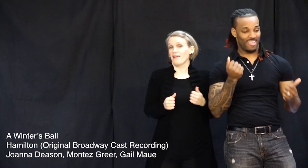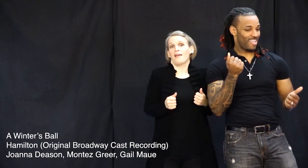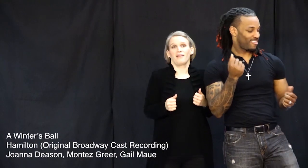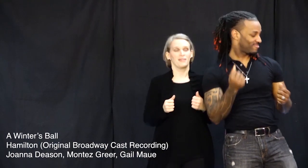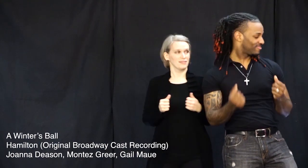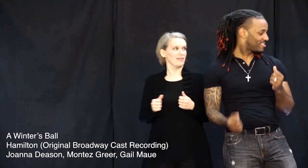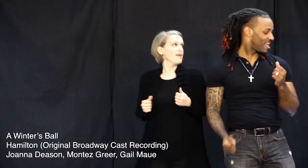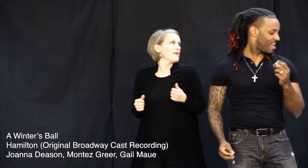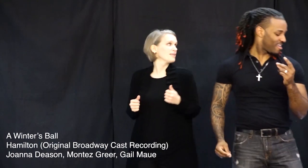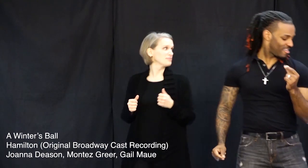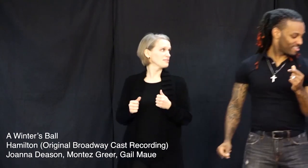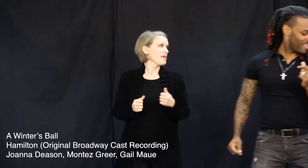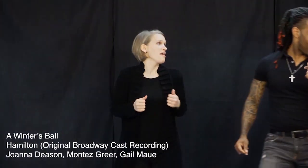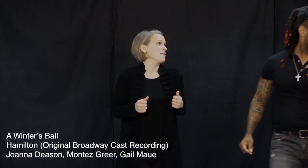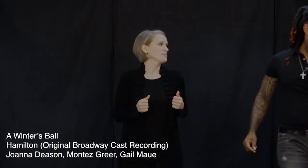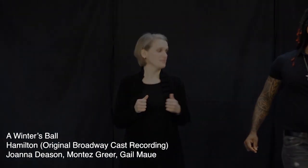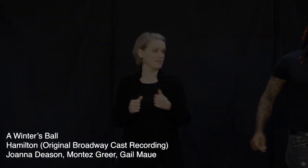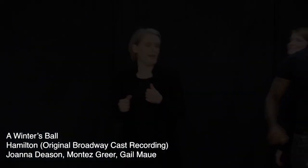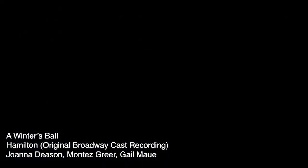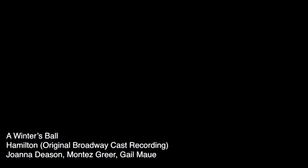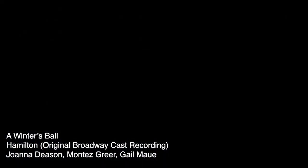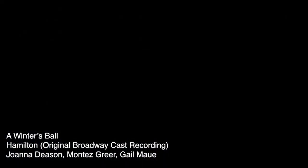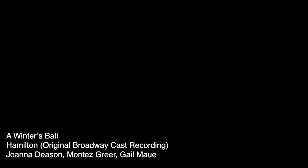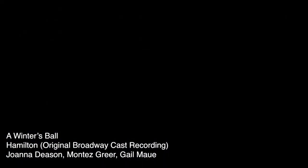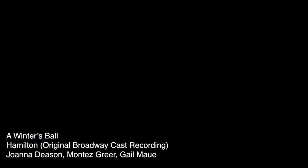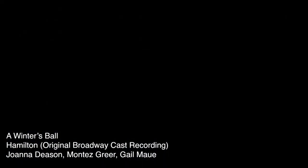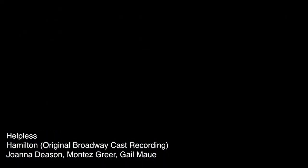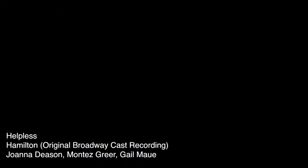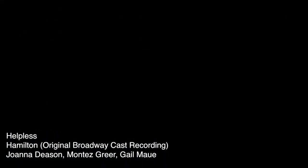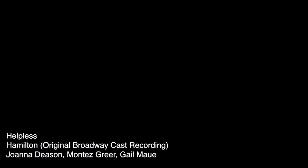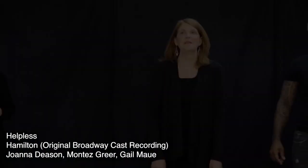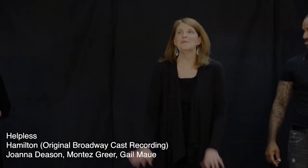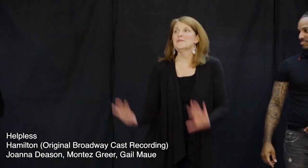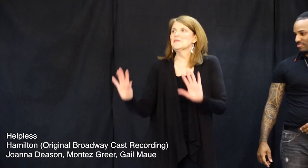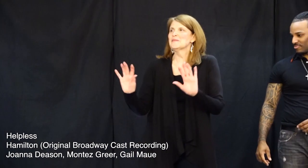hey. hey, hey, hey, hey.